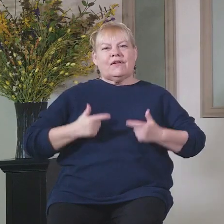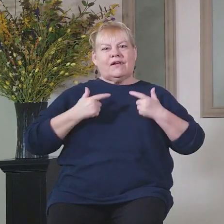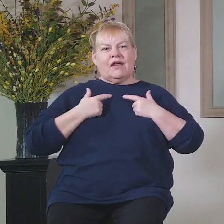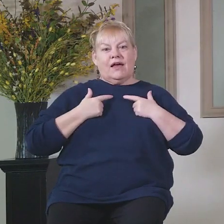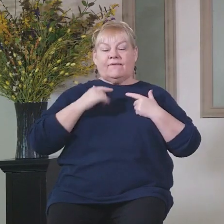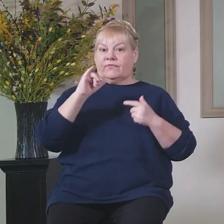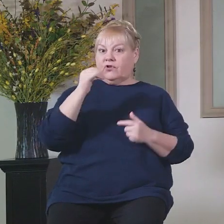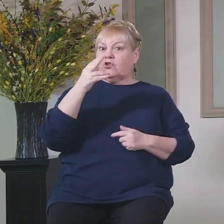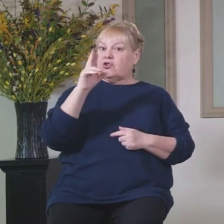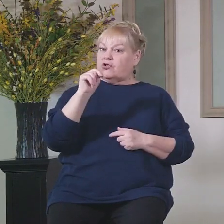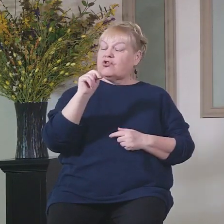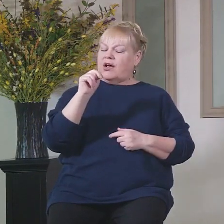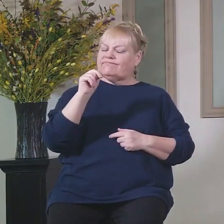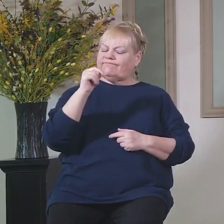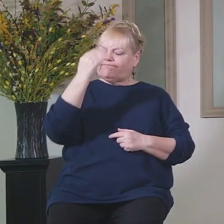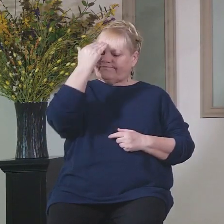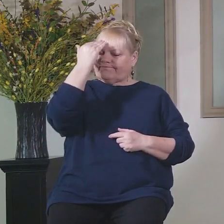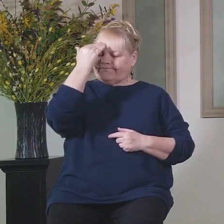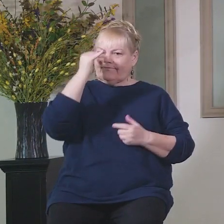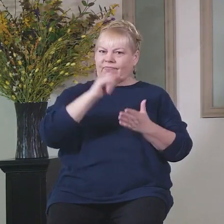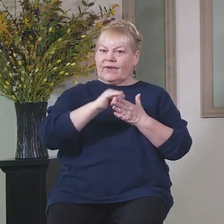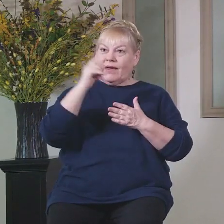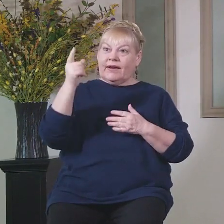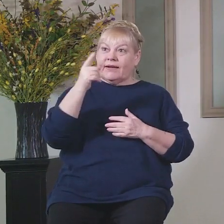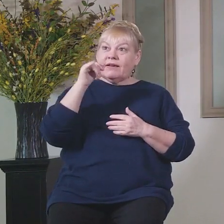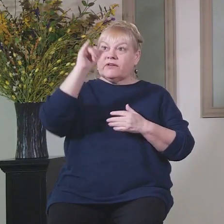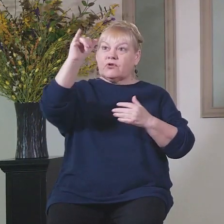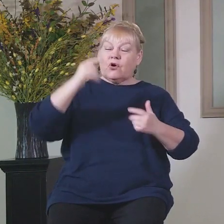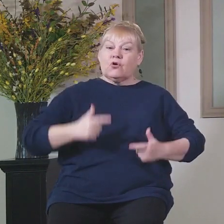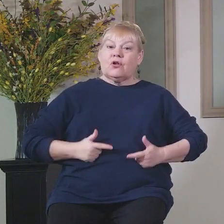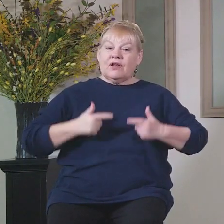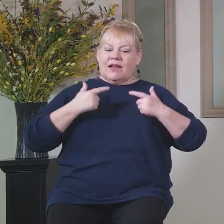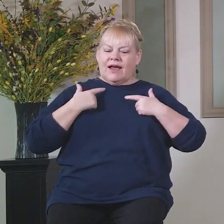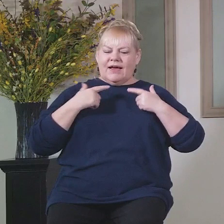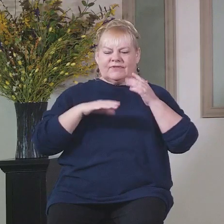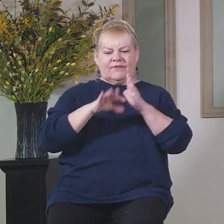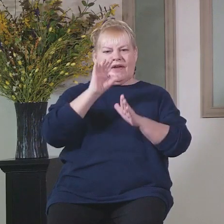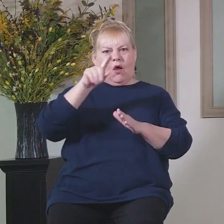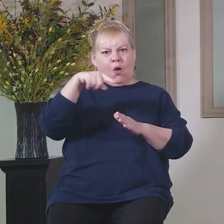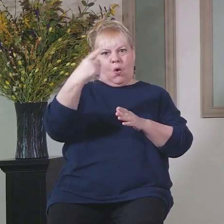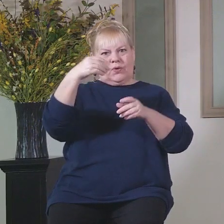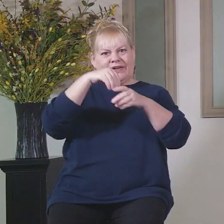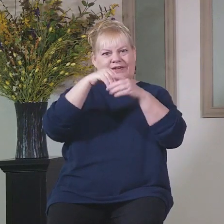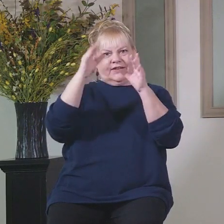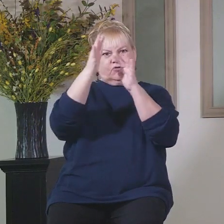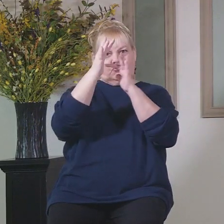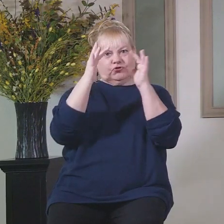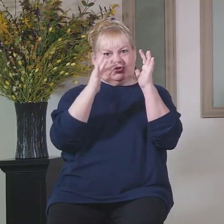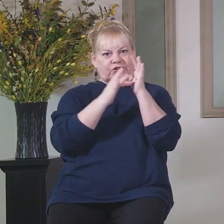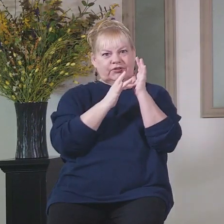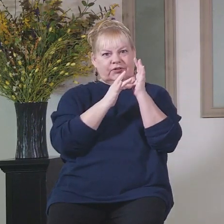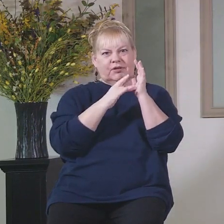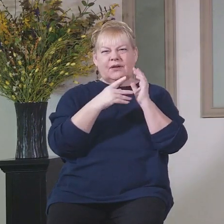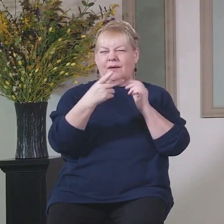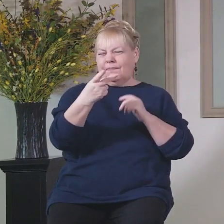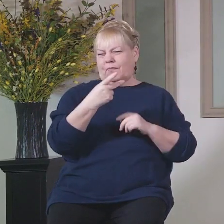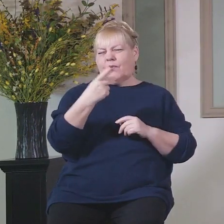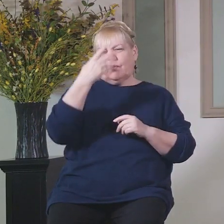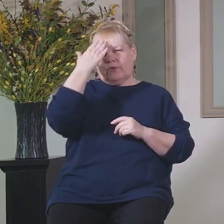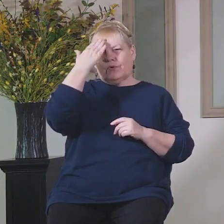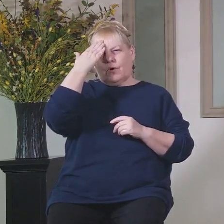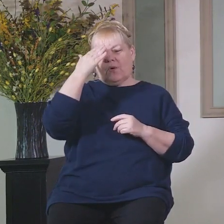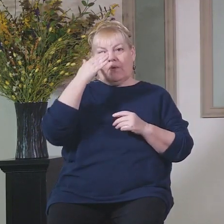John is convinced that life, eternal life, real life, is found only in Jesus. But you and I both know that